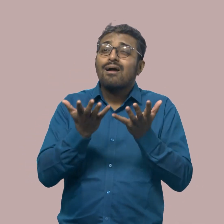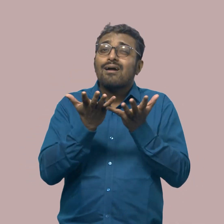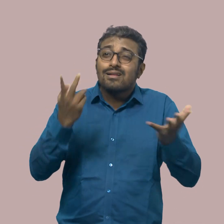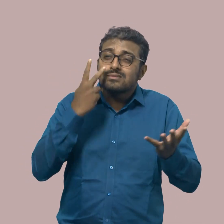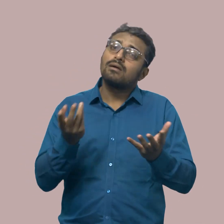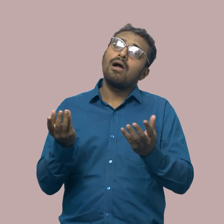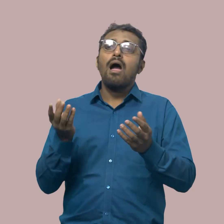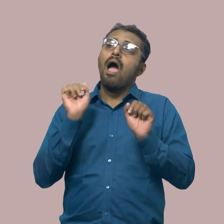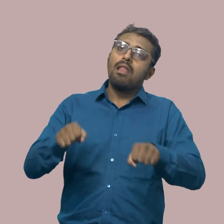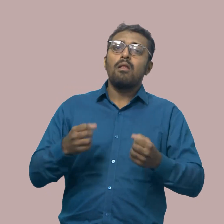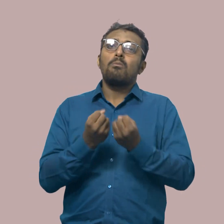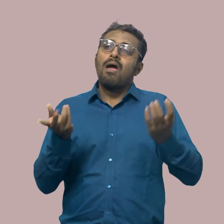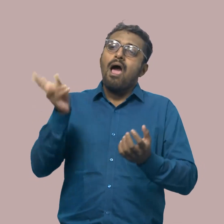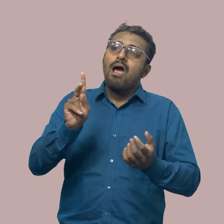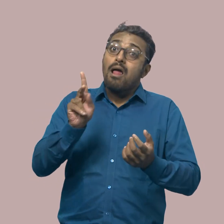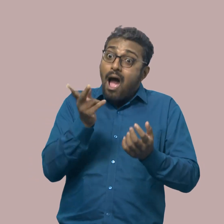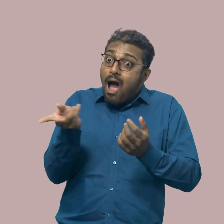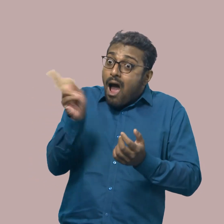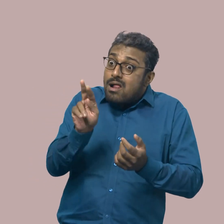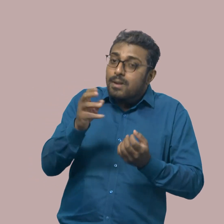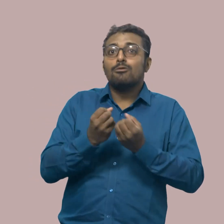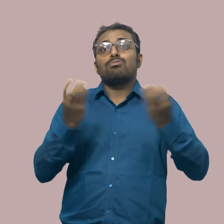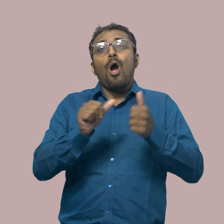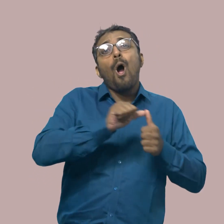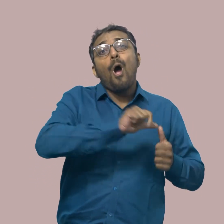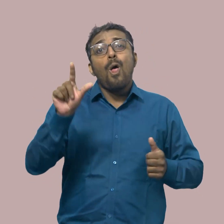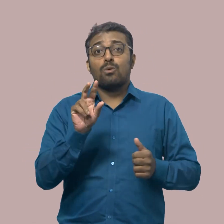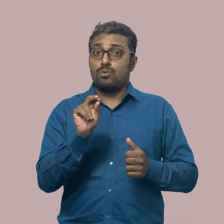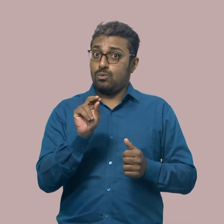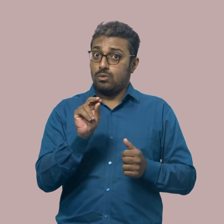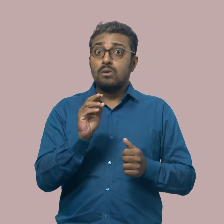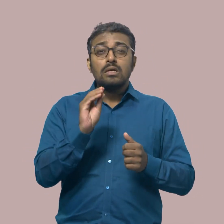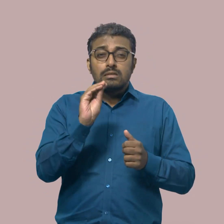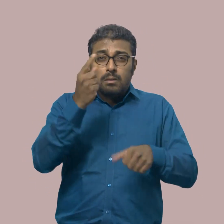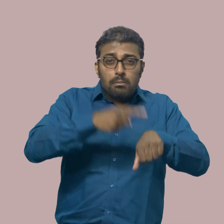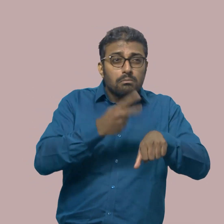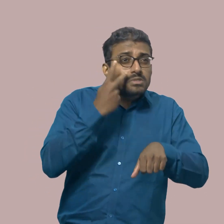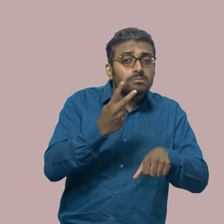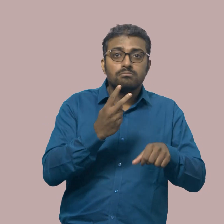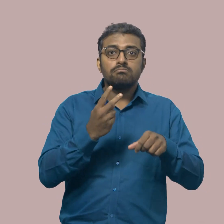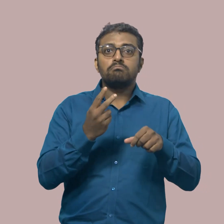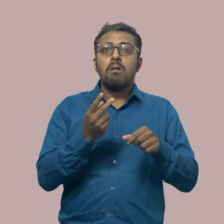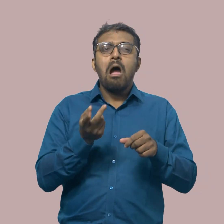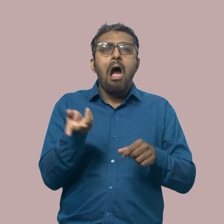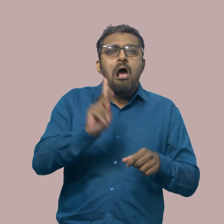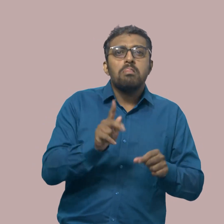not only noun sign can be repeated to indicate plural quantity, but example sign like men,